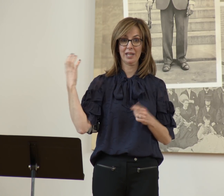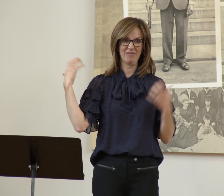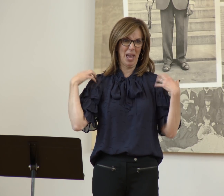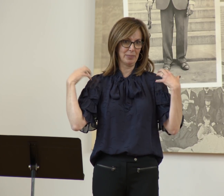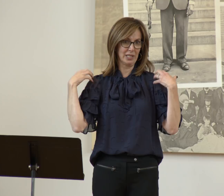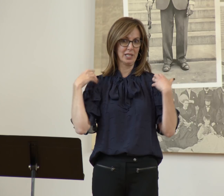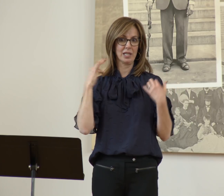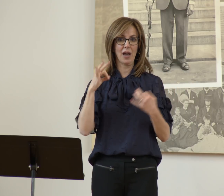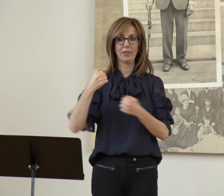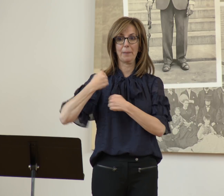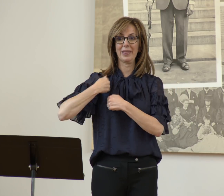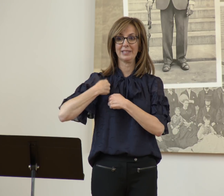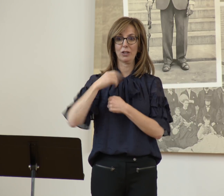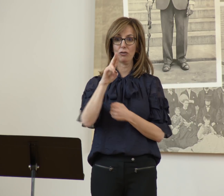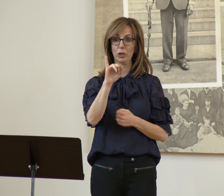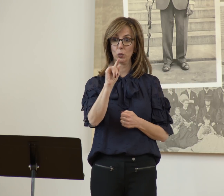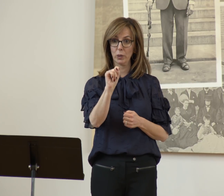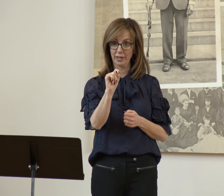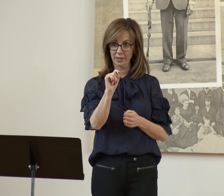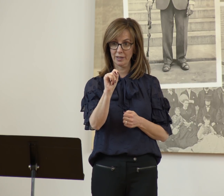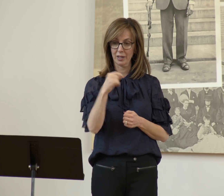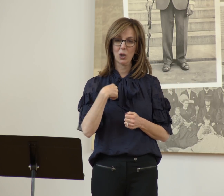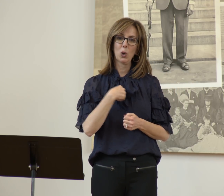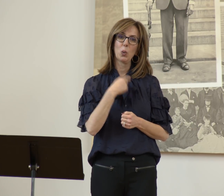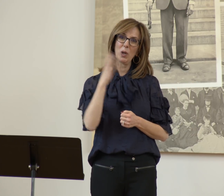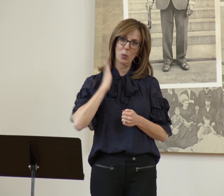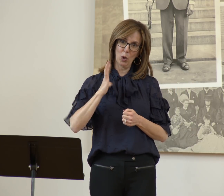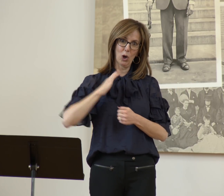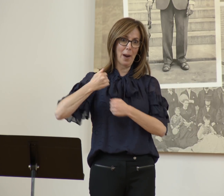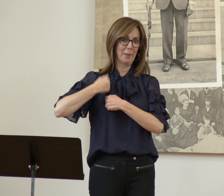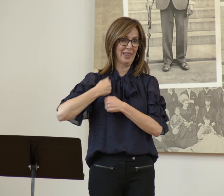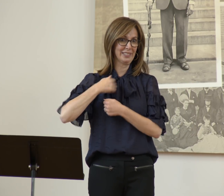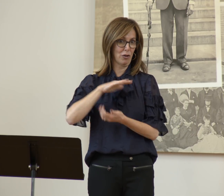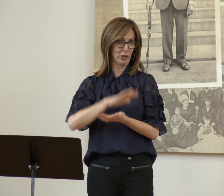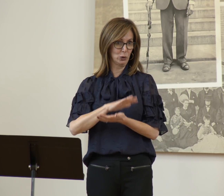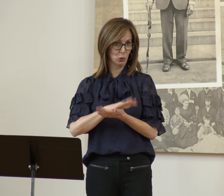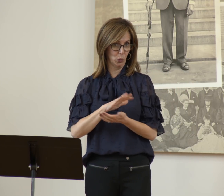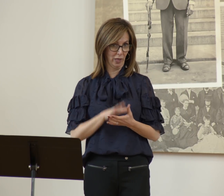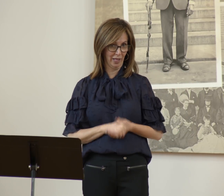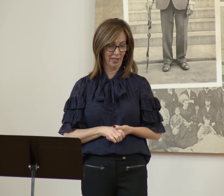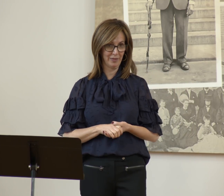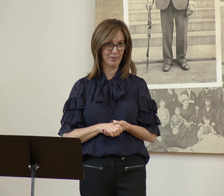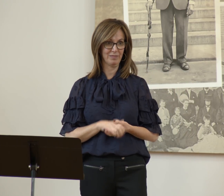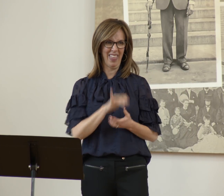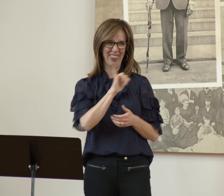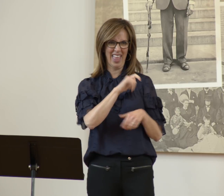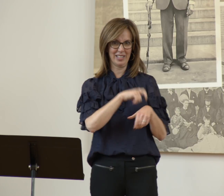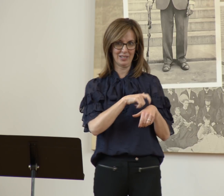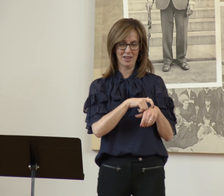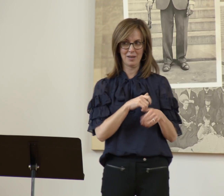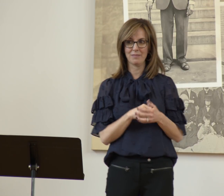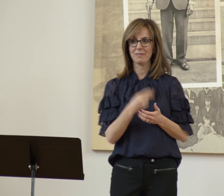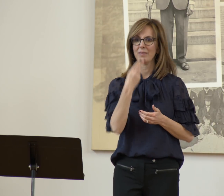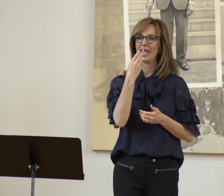He was also the captain of the military unit when Fanwood used to be a military school.